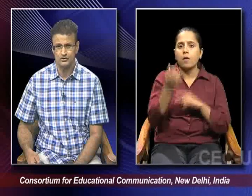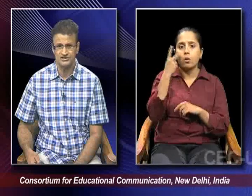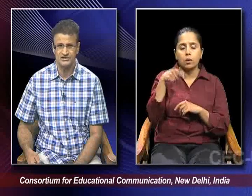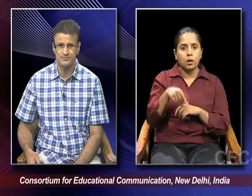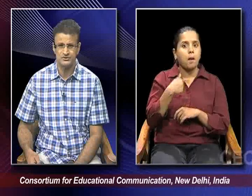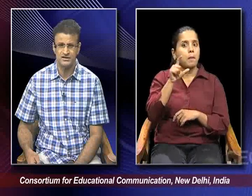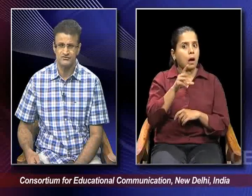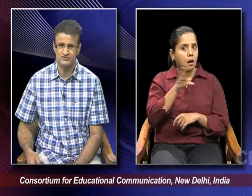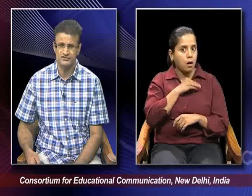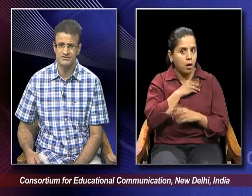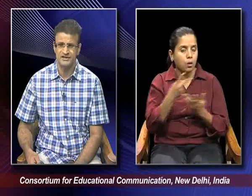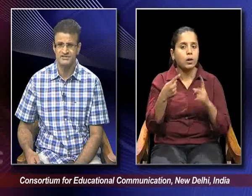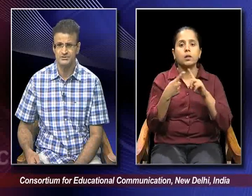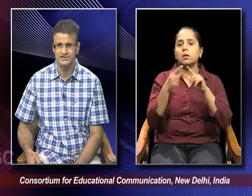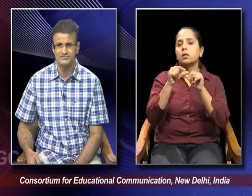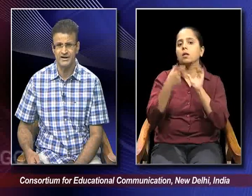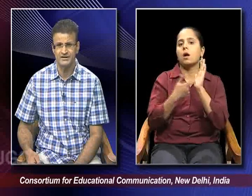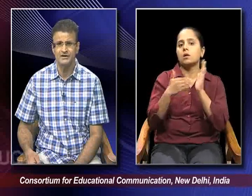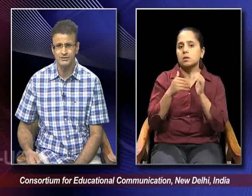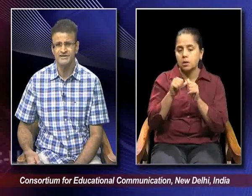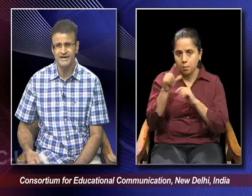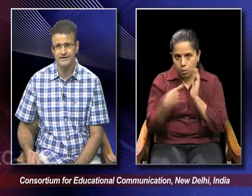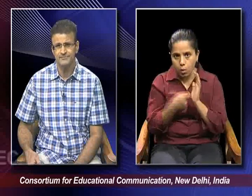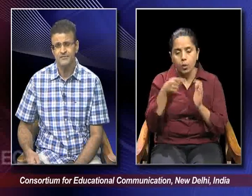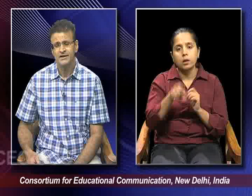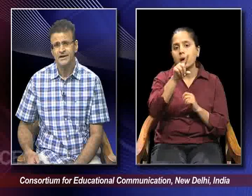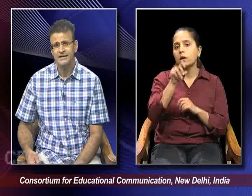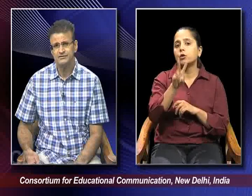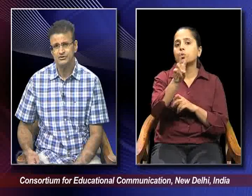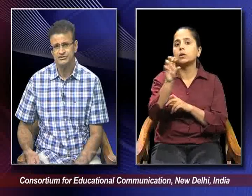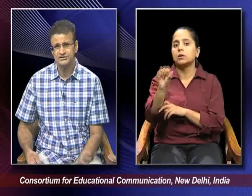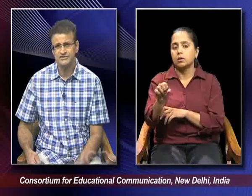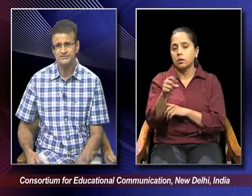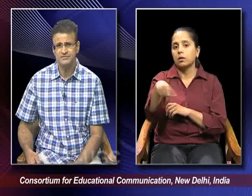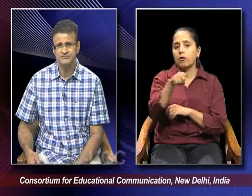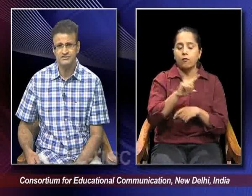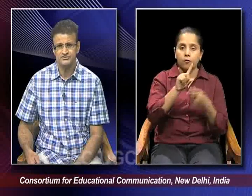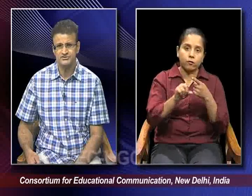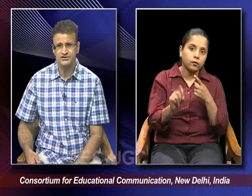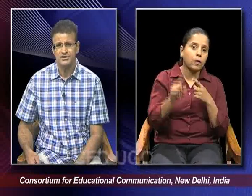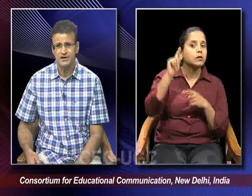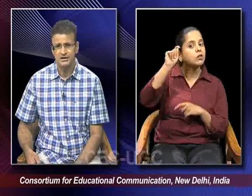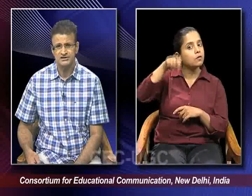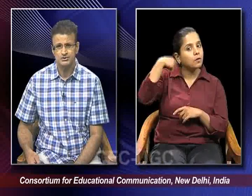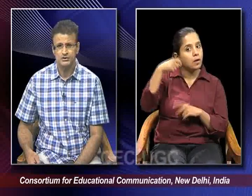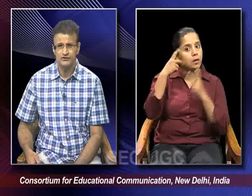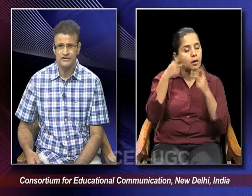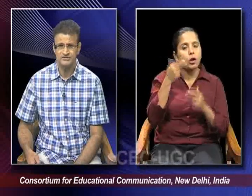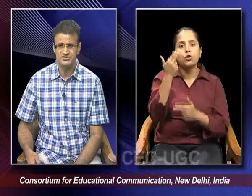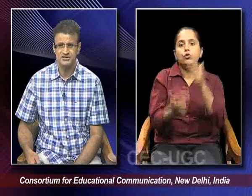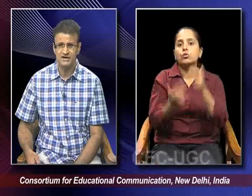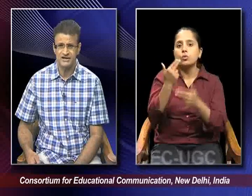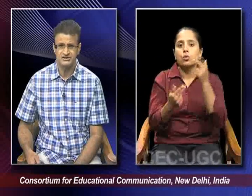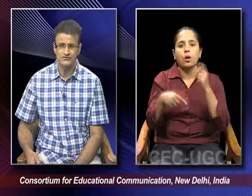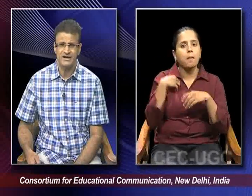or Chalta Purja was a film in 1929, and it was the first film which was the story of an